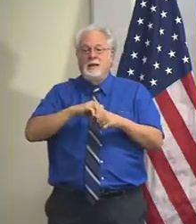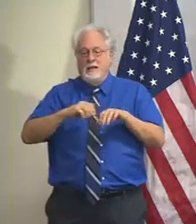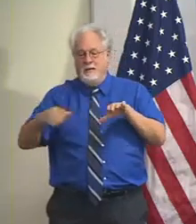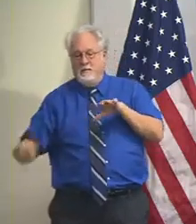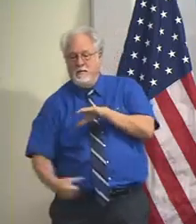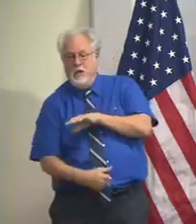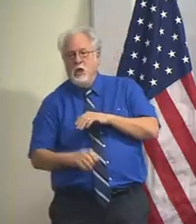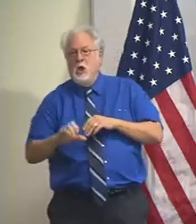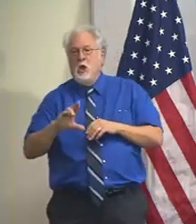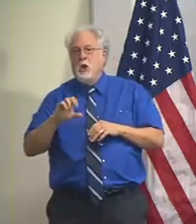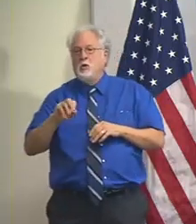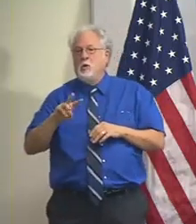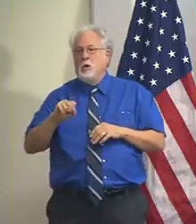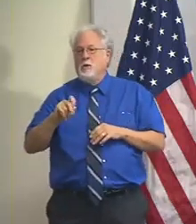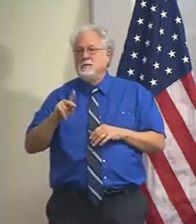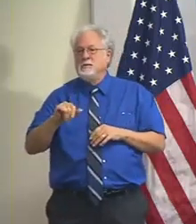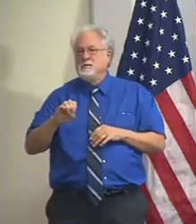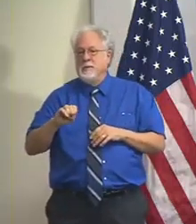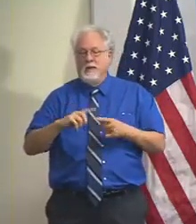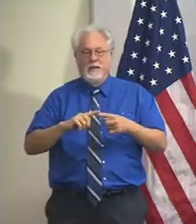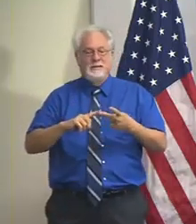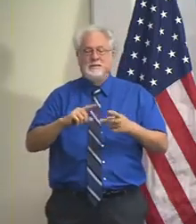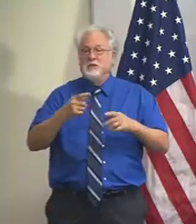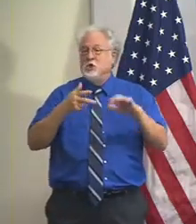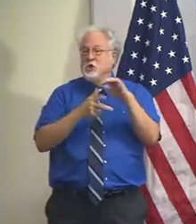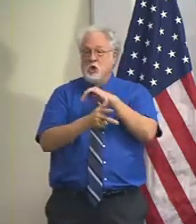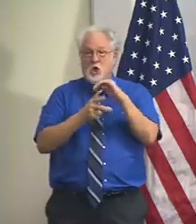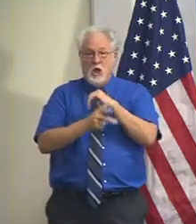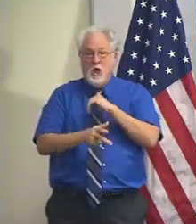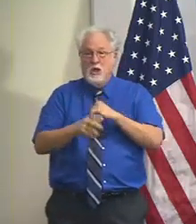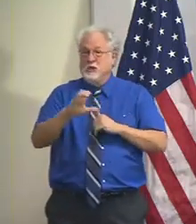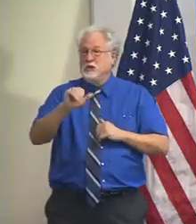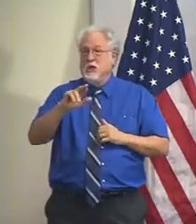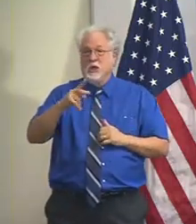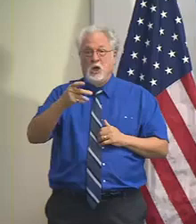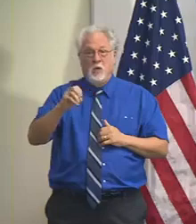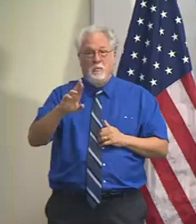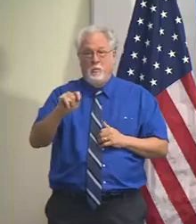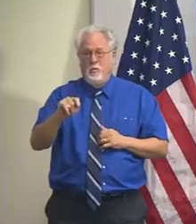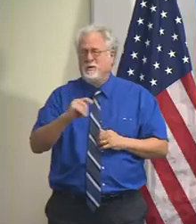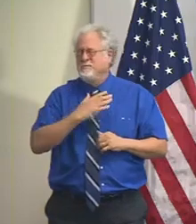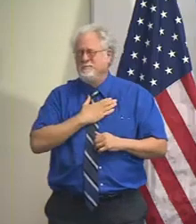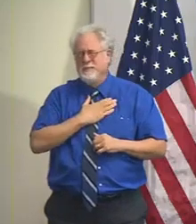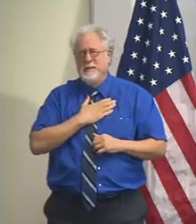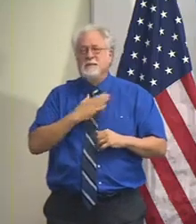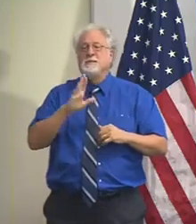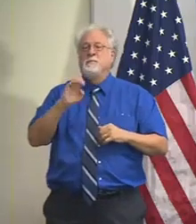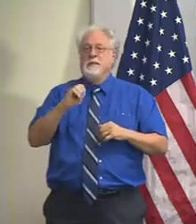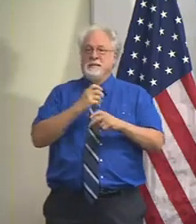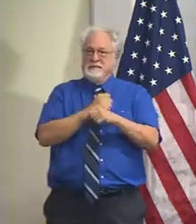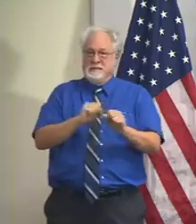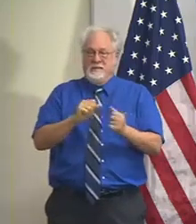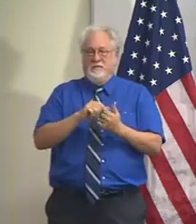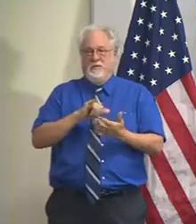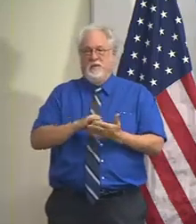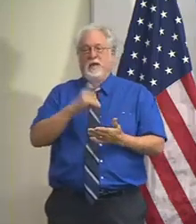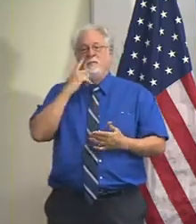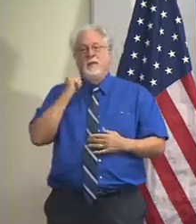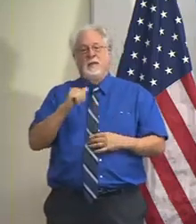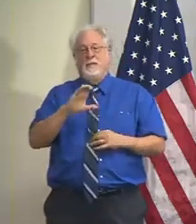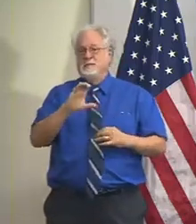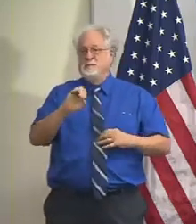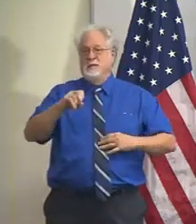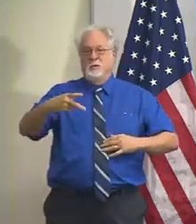or a garage or even a carport. And please just be very safe with this, because